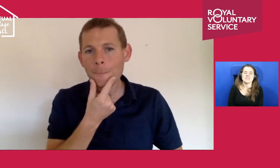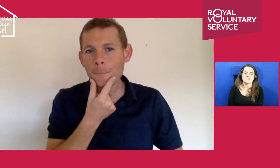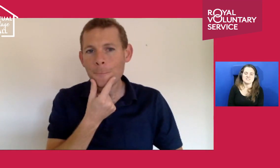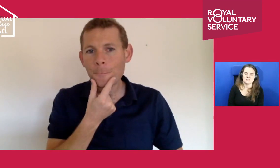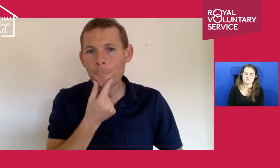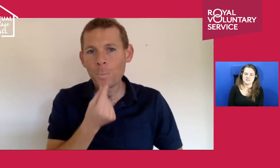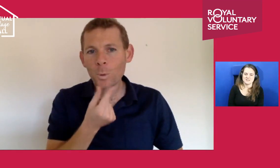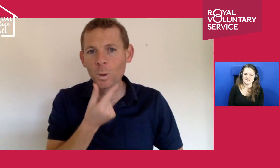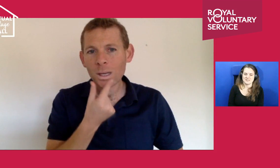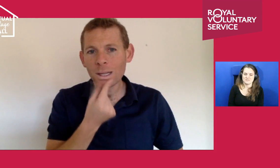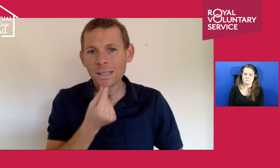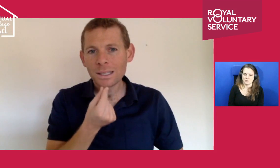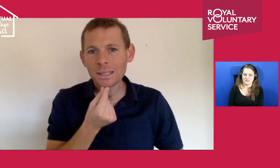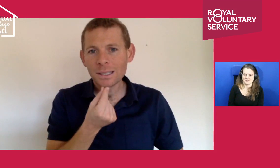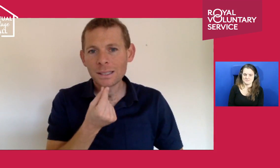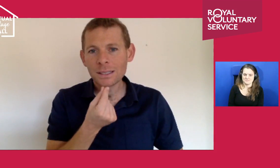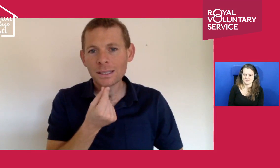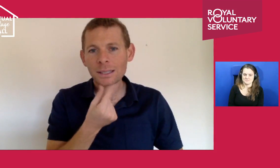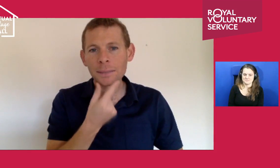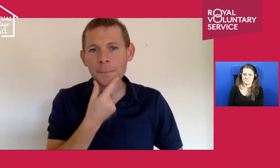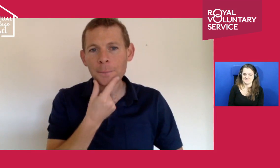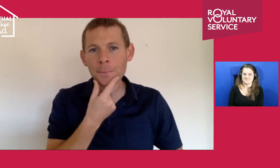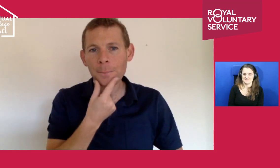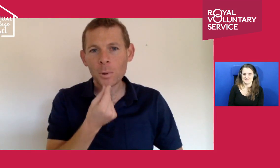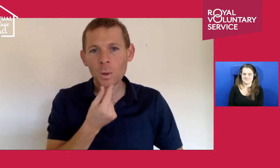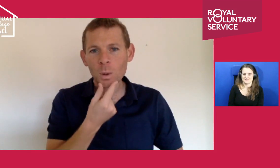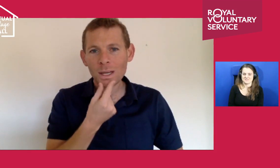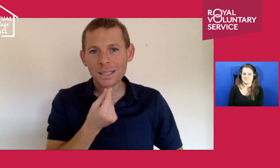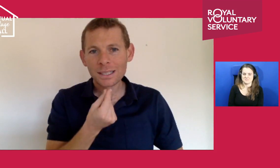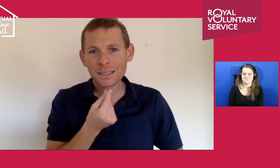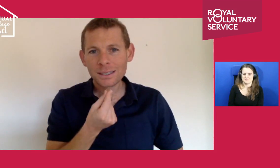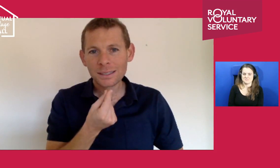Now, that's the Northern Ireland sign for boy.